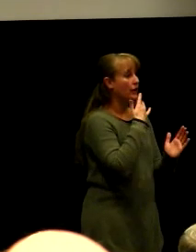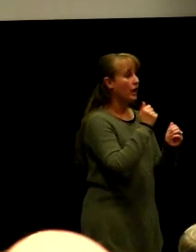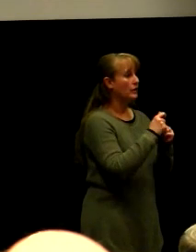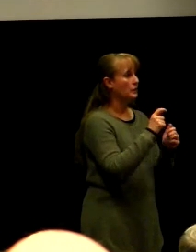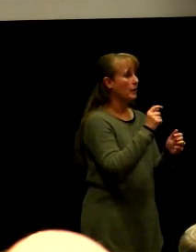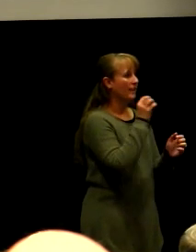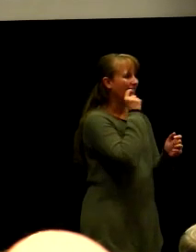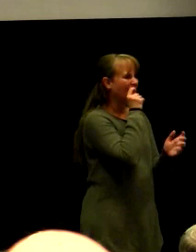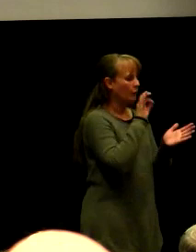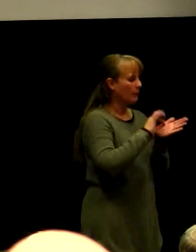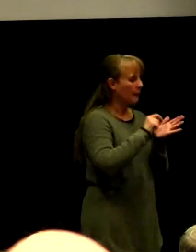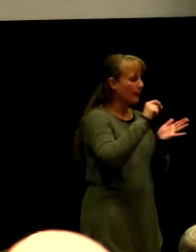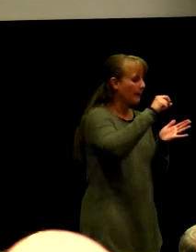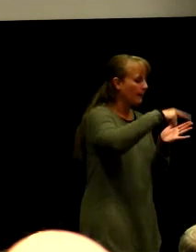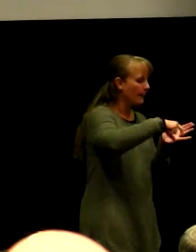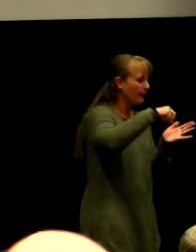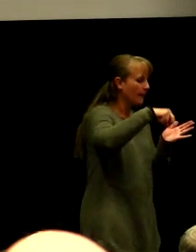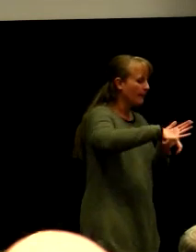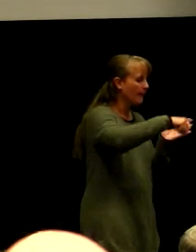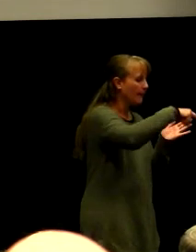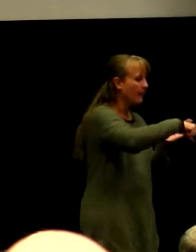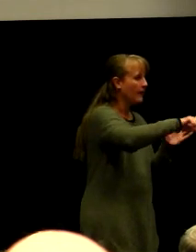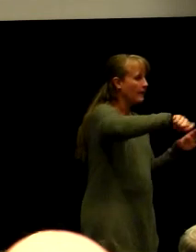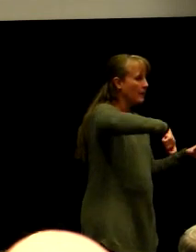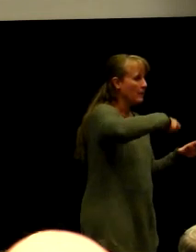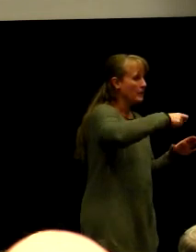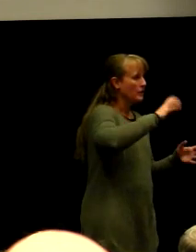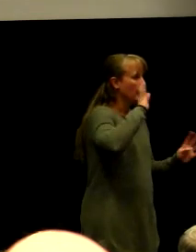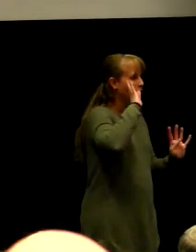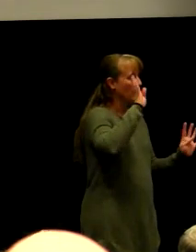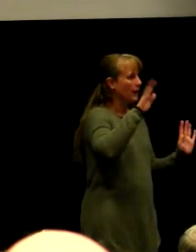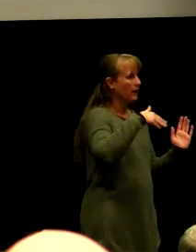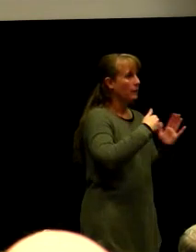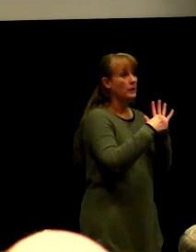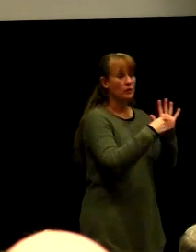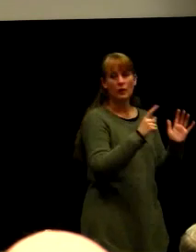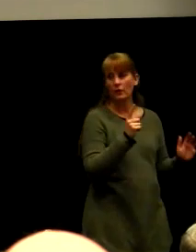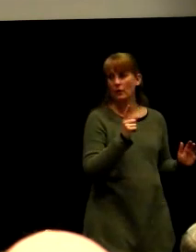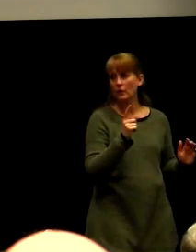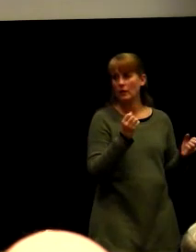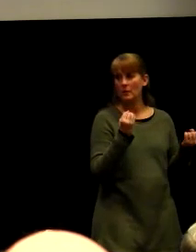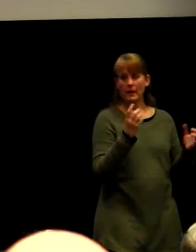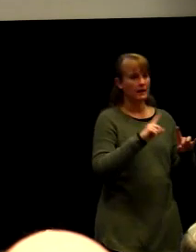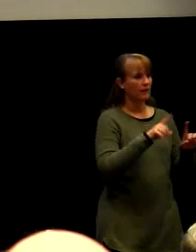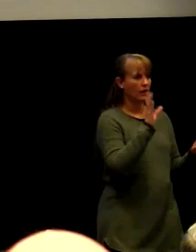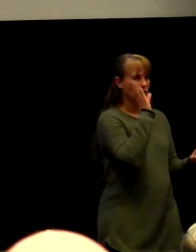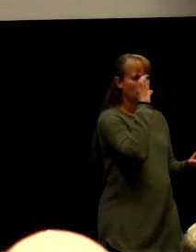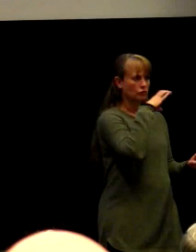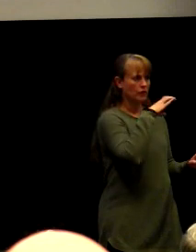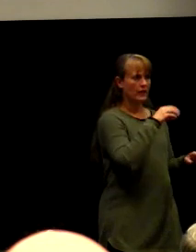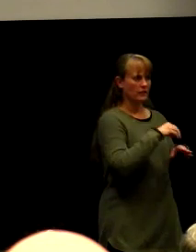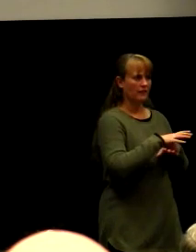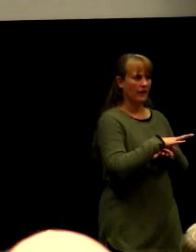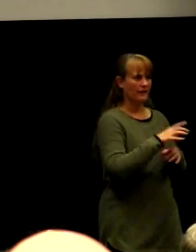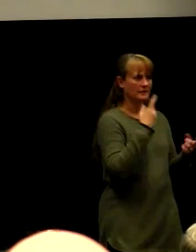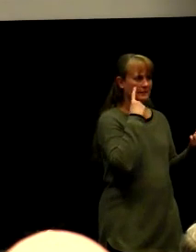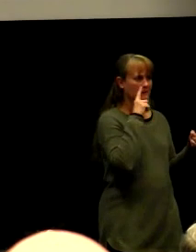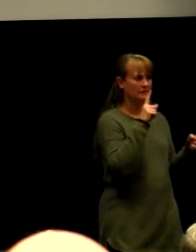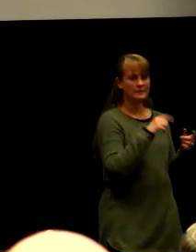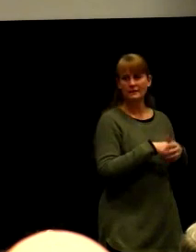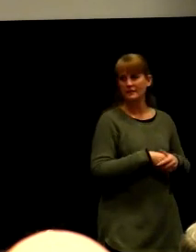a toothpick into this mixture, and it created all of these, I'll jump ahead, all of these very strange effects.